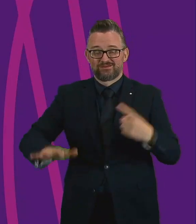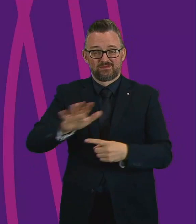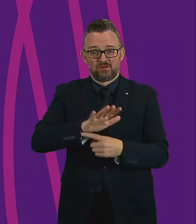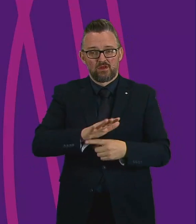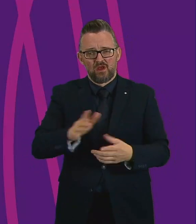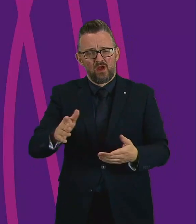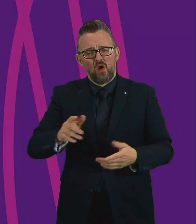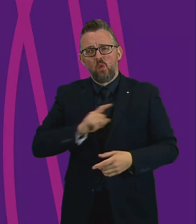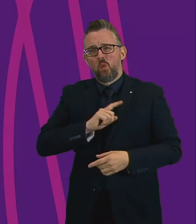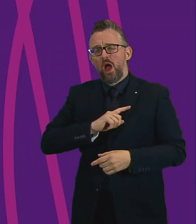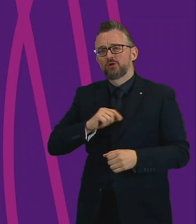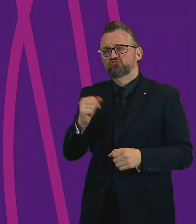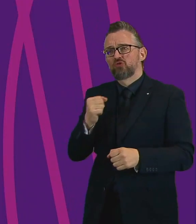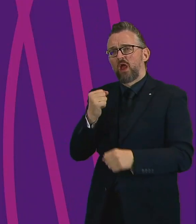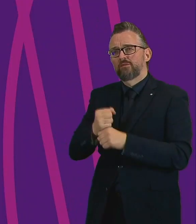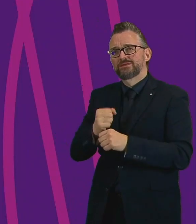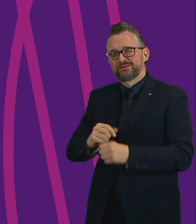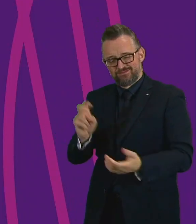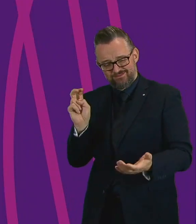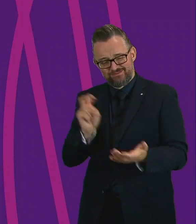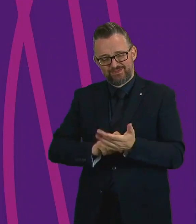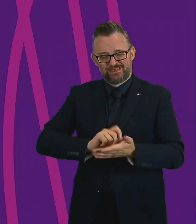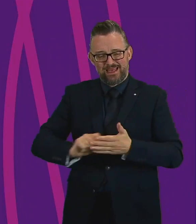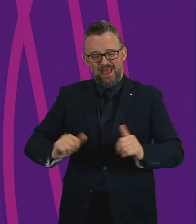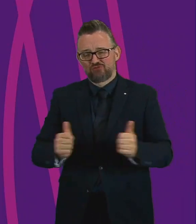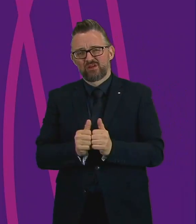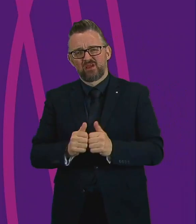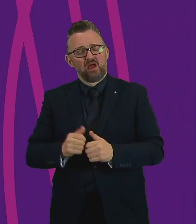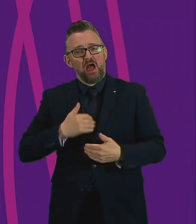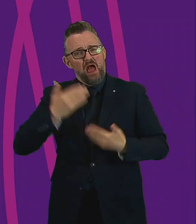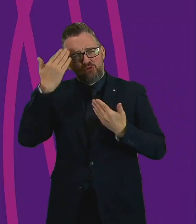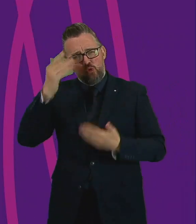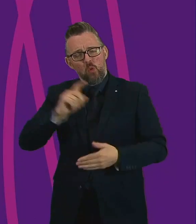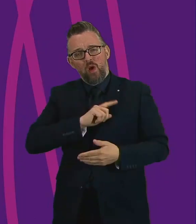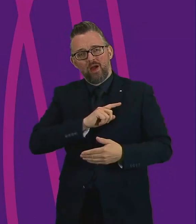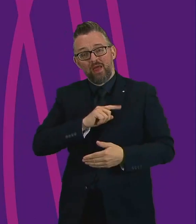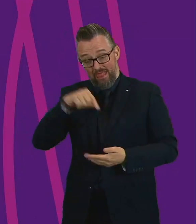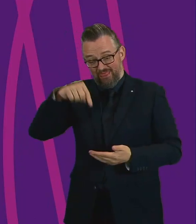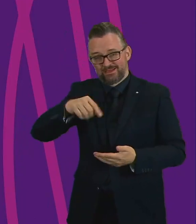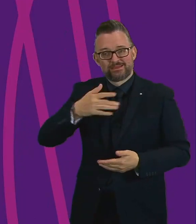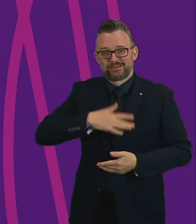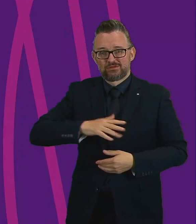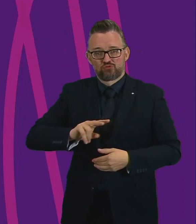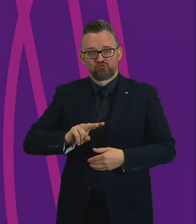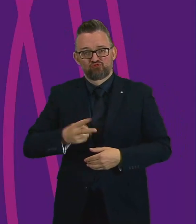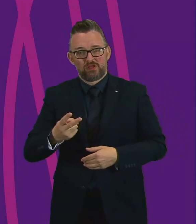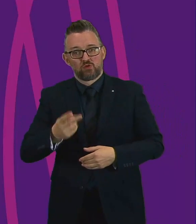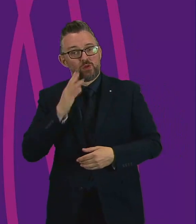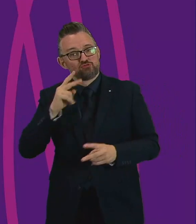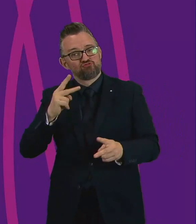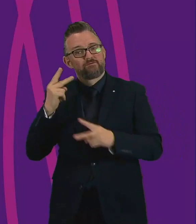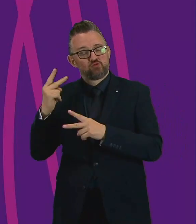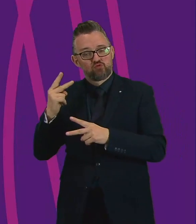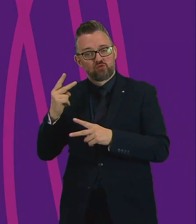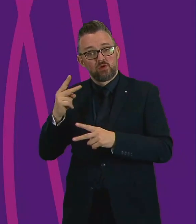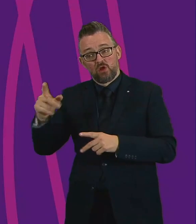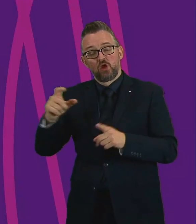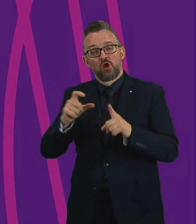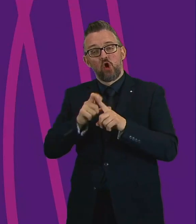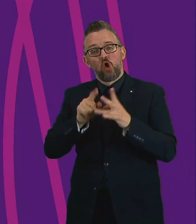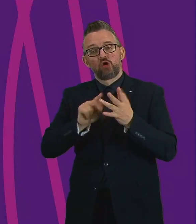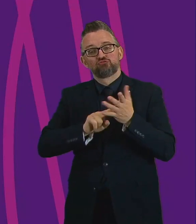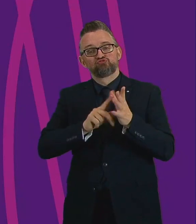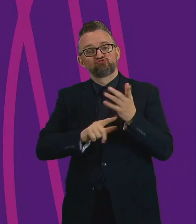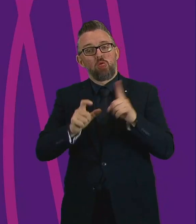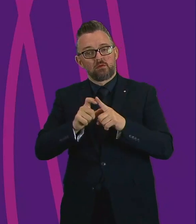the Scottish Government signed up to it in the first place, and it needs to be changed at the time of the review. Even Donald Cameron